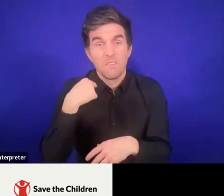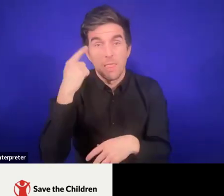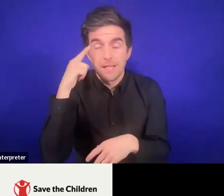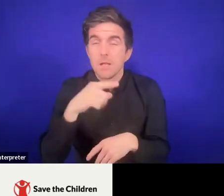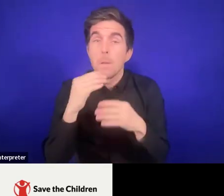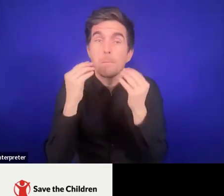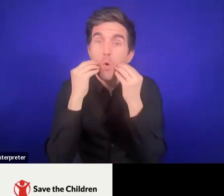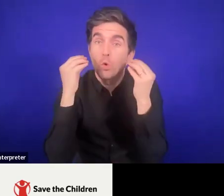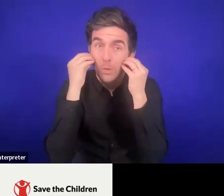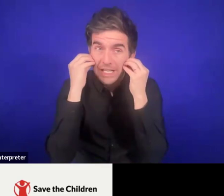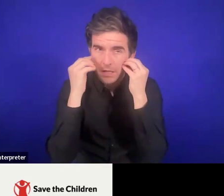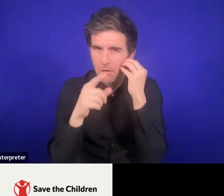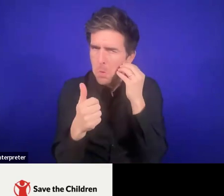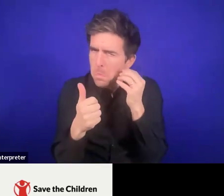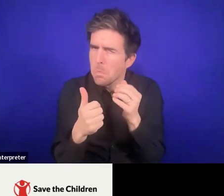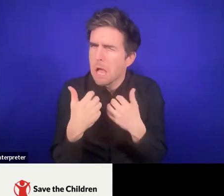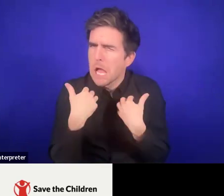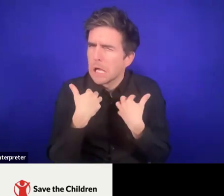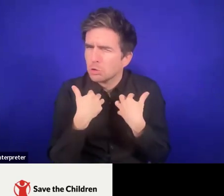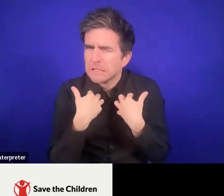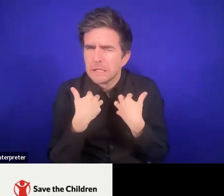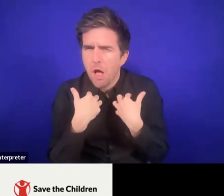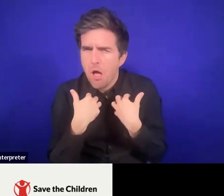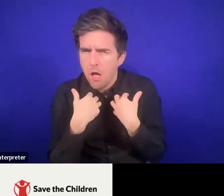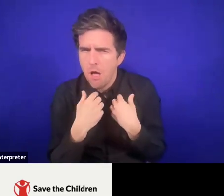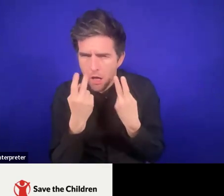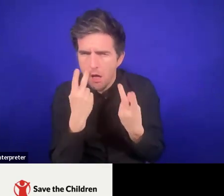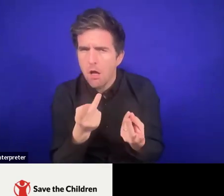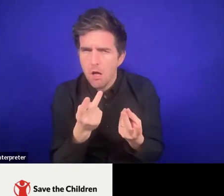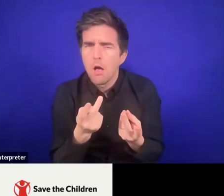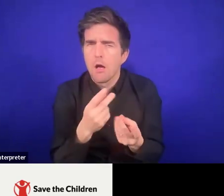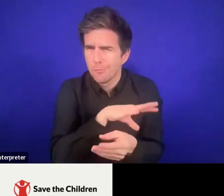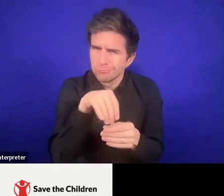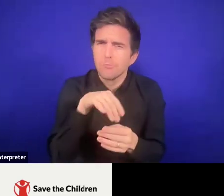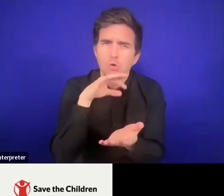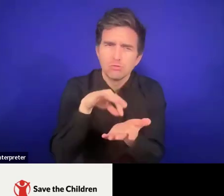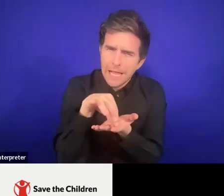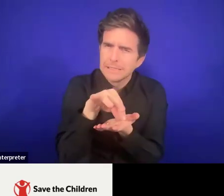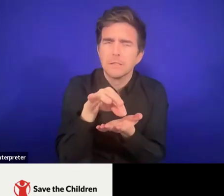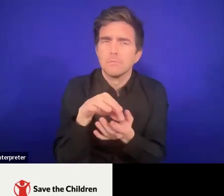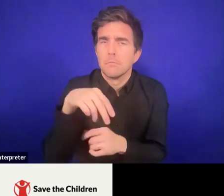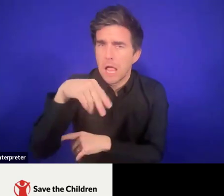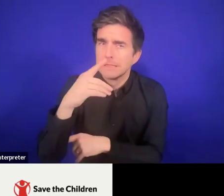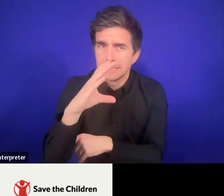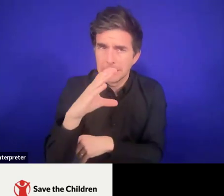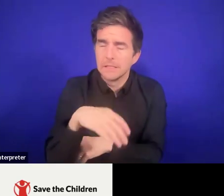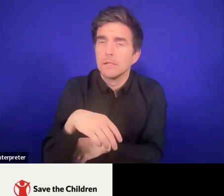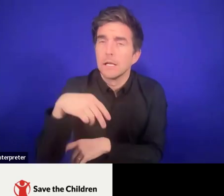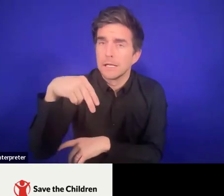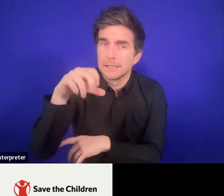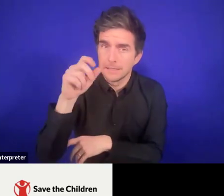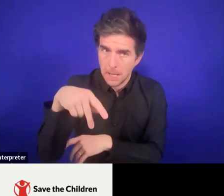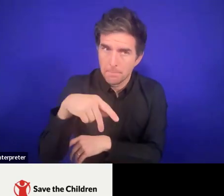NAP, and then you can see here, as the report goes into, there was a precursor